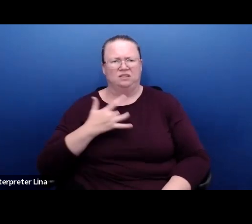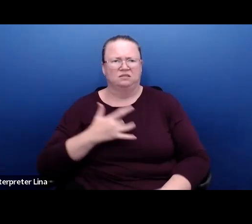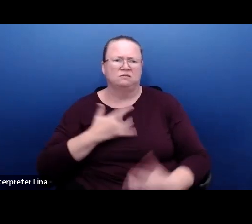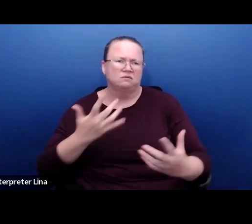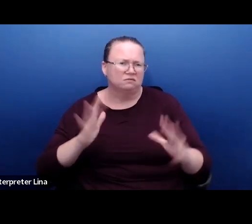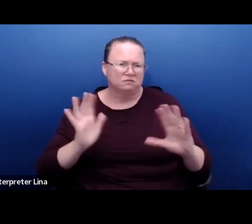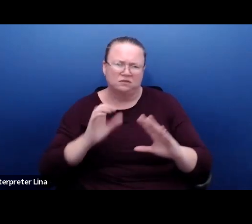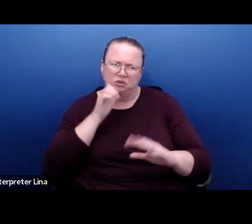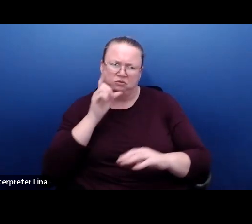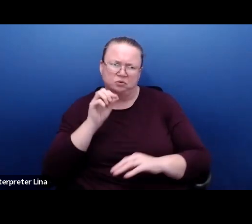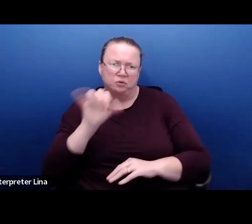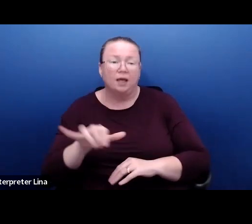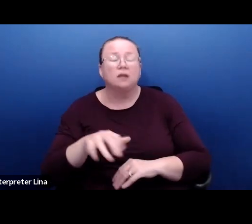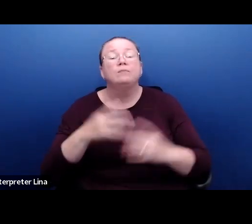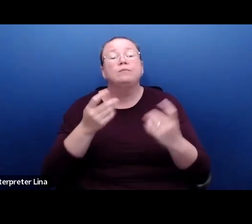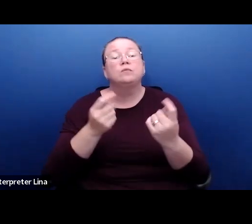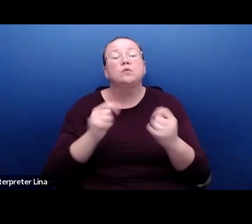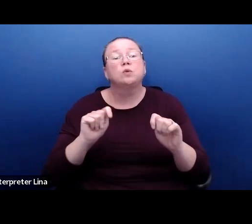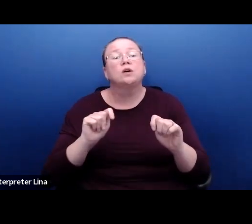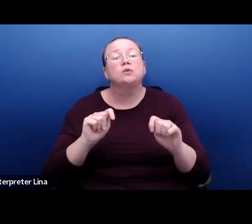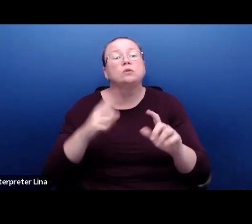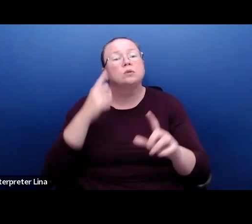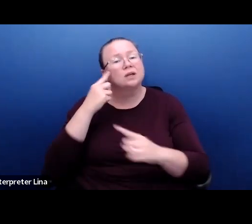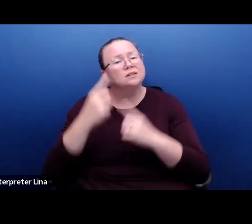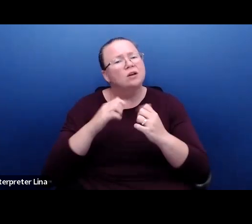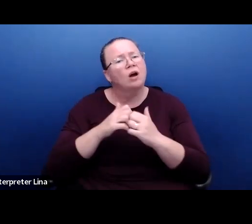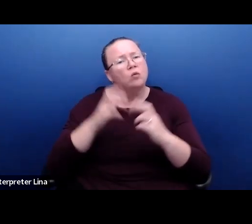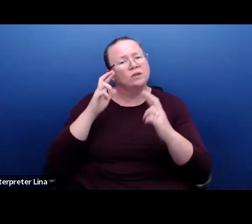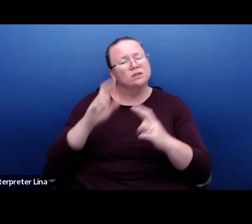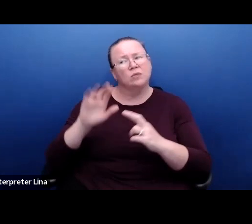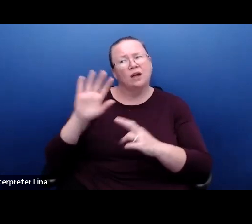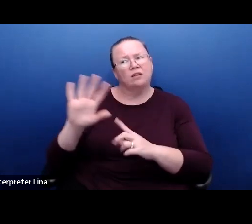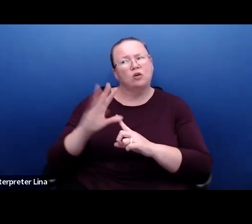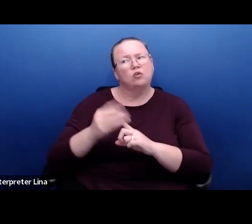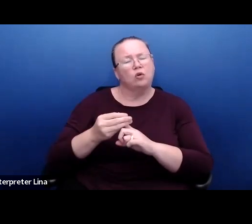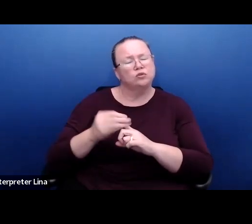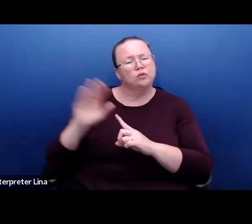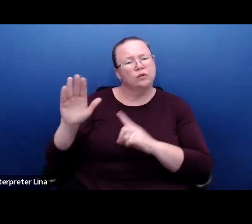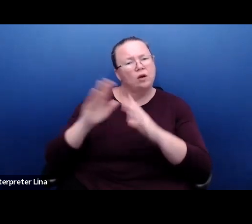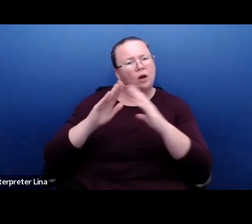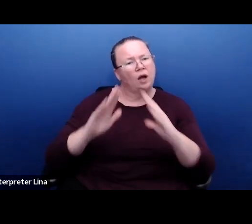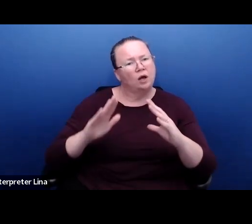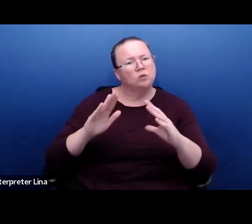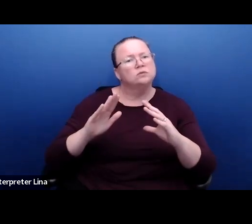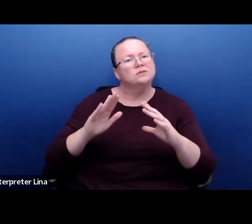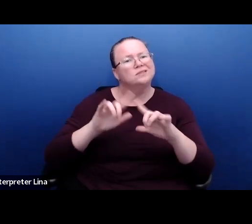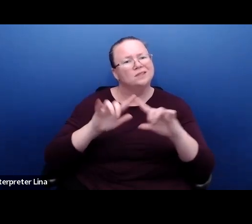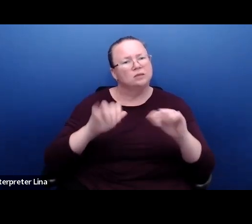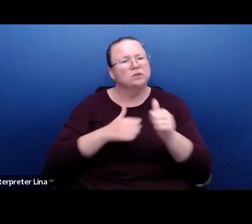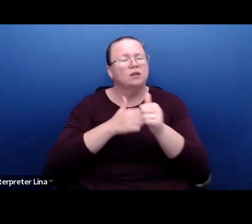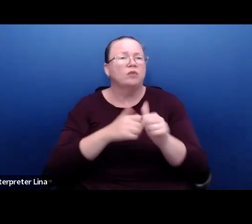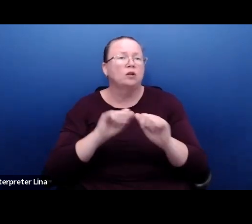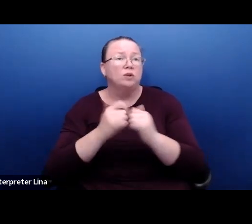And then try to consider how to respect the culture of the house while still following your agency